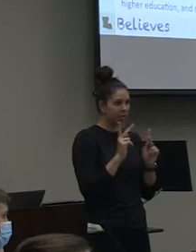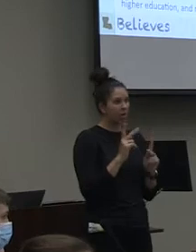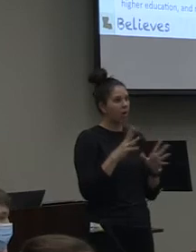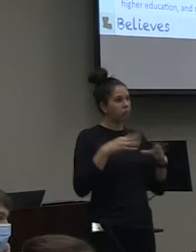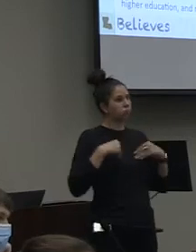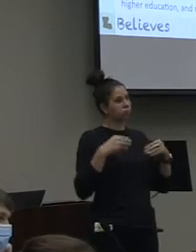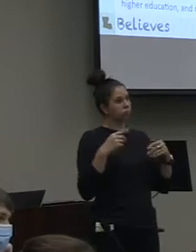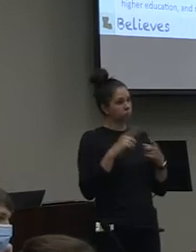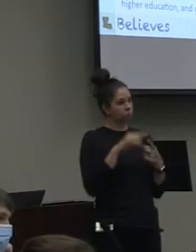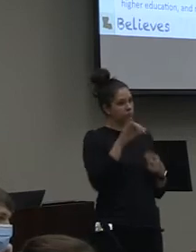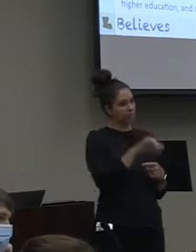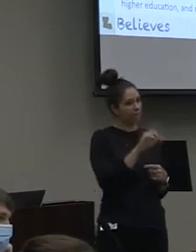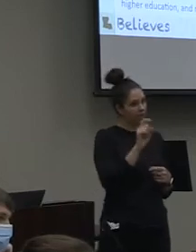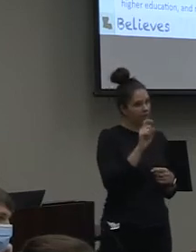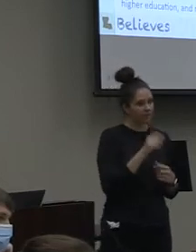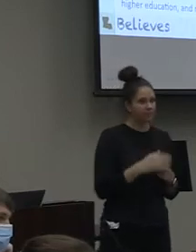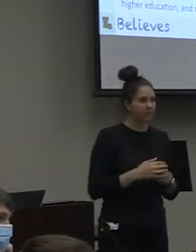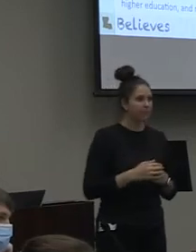it?